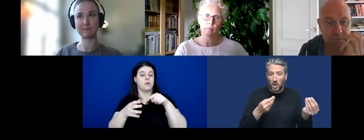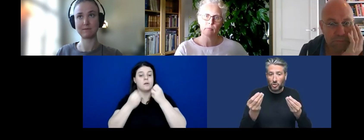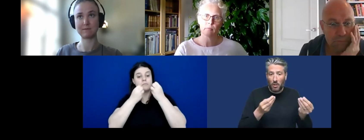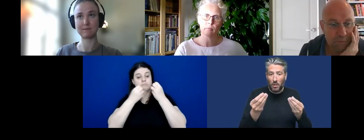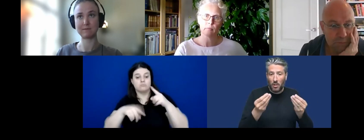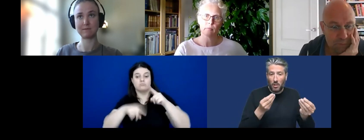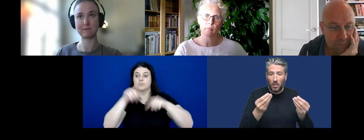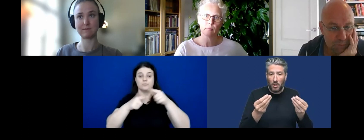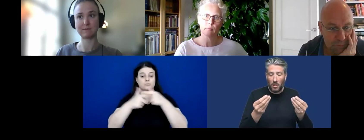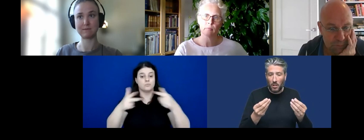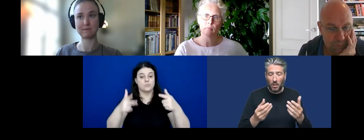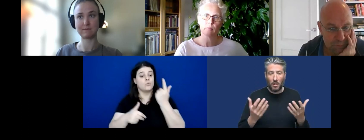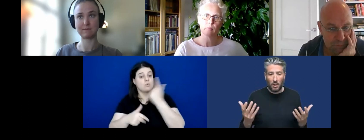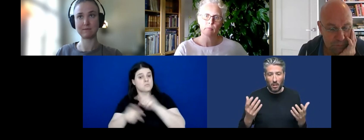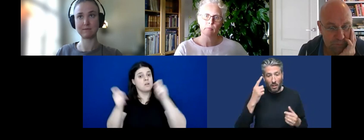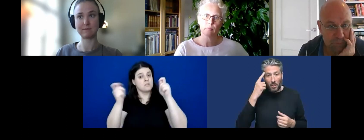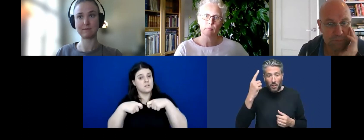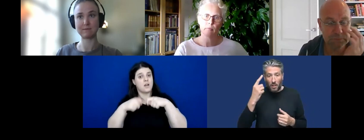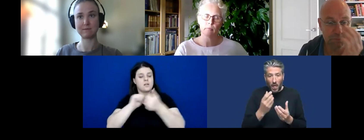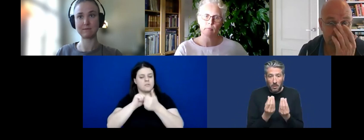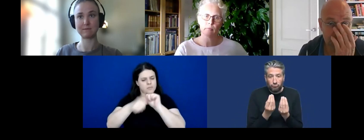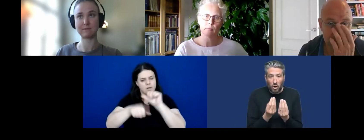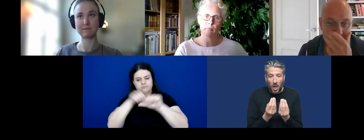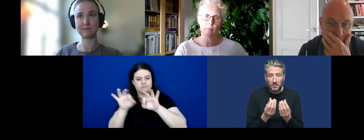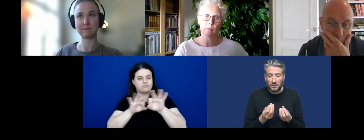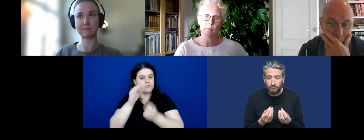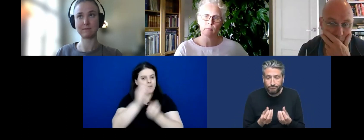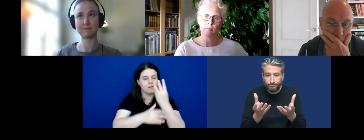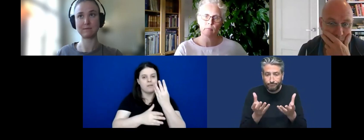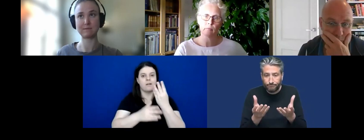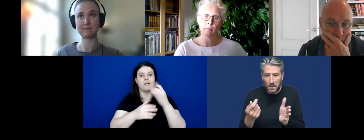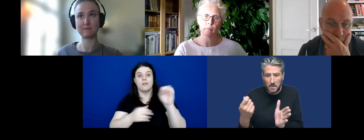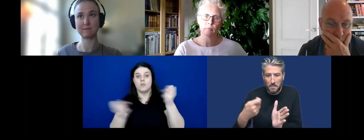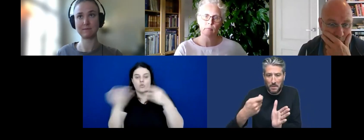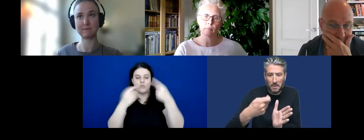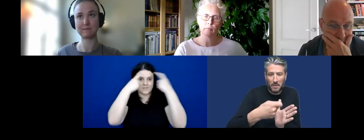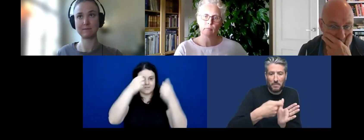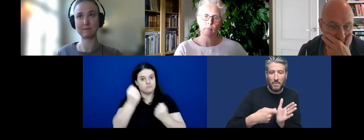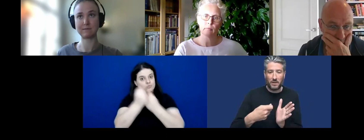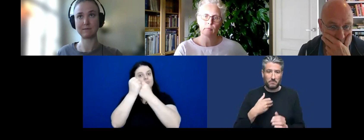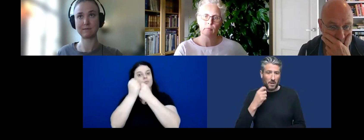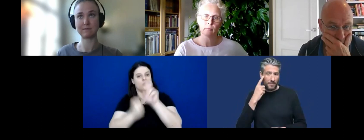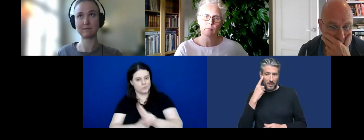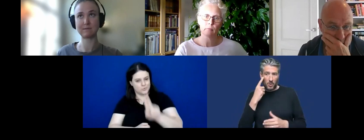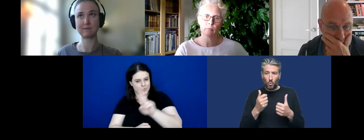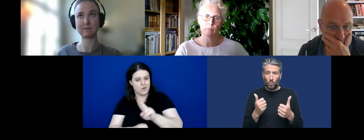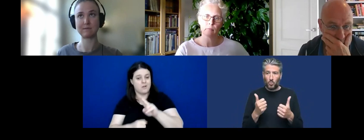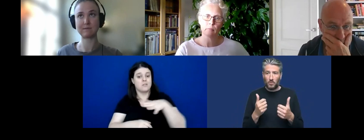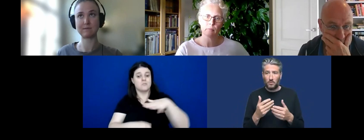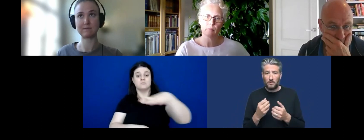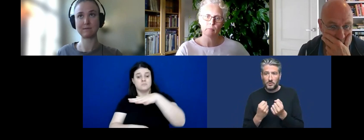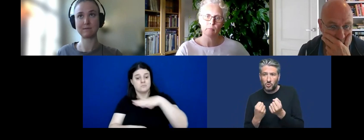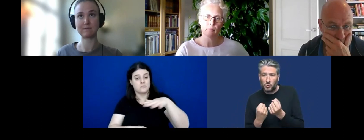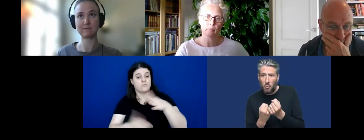become commercial, because then it creates innovation, it creates support for the users, it creates an environment that makes